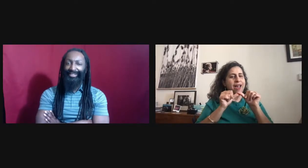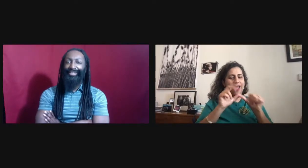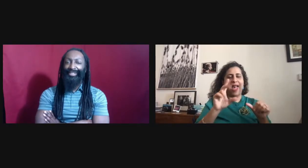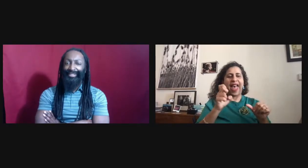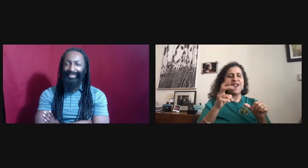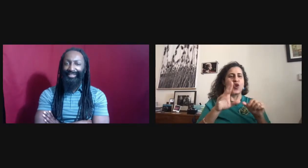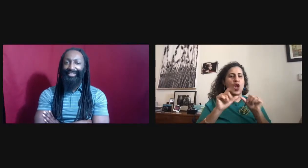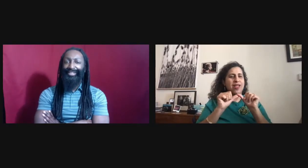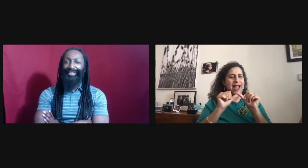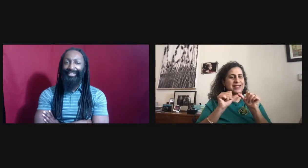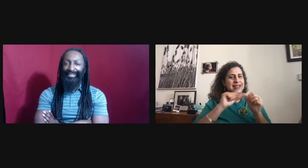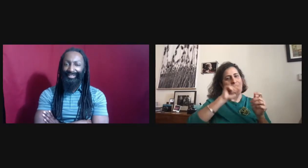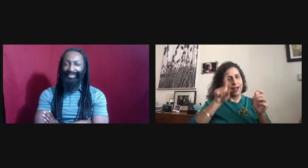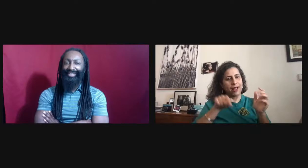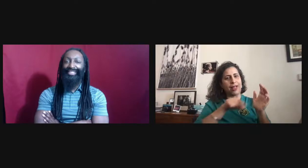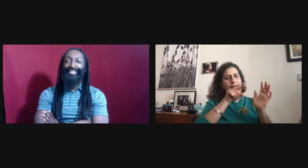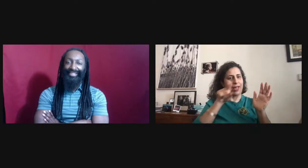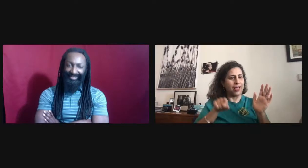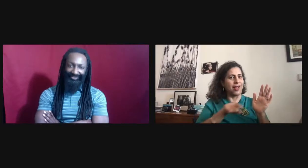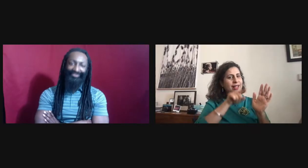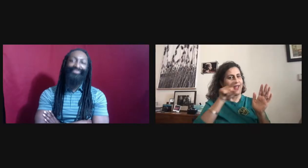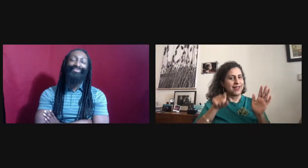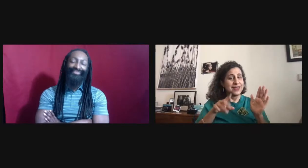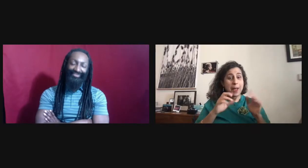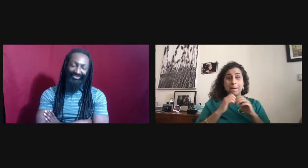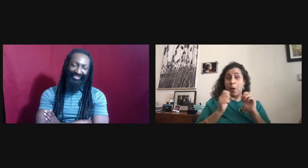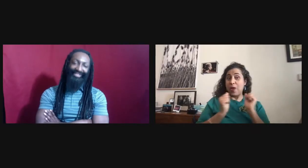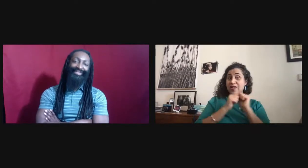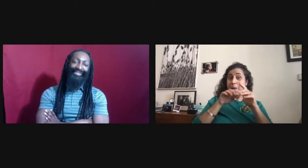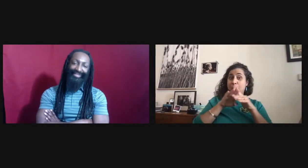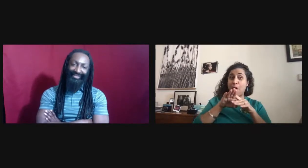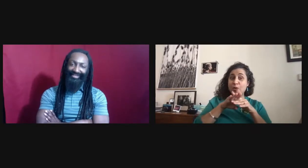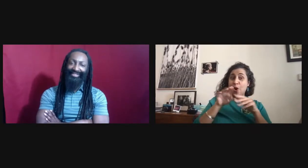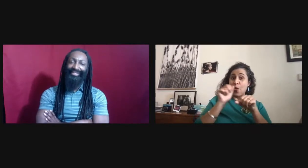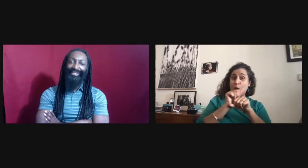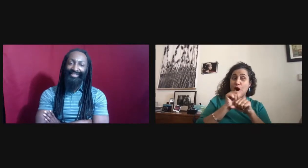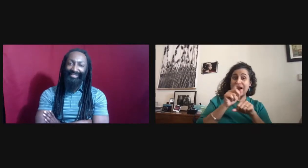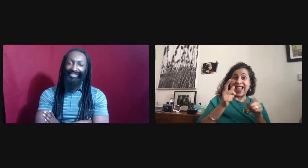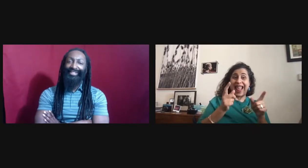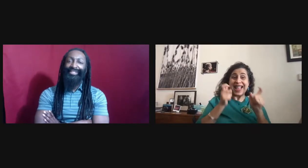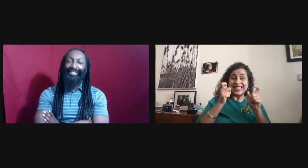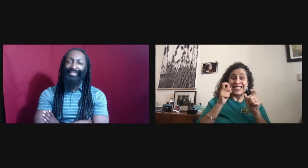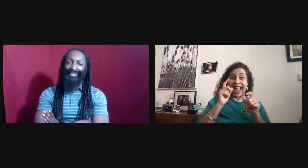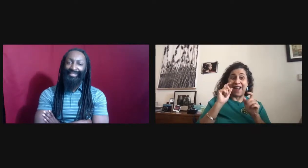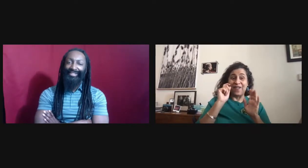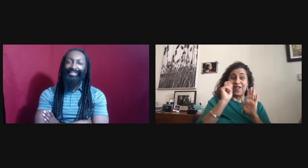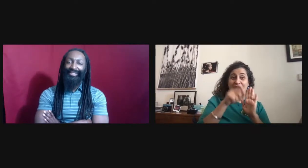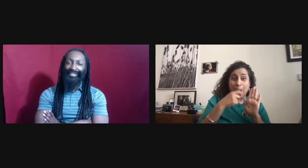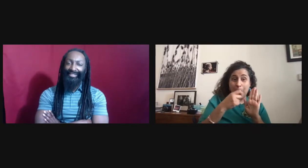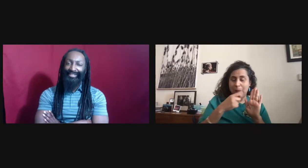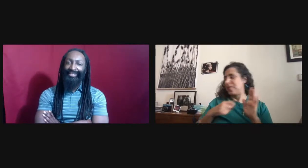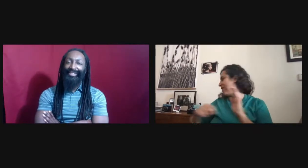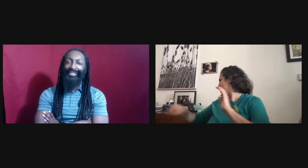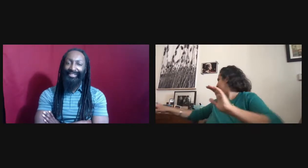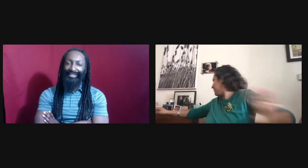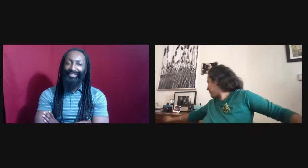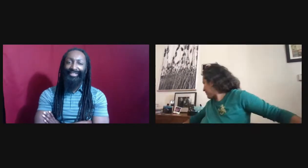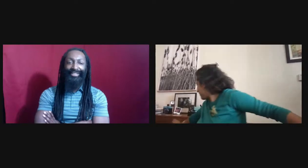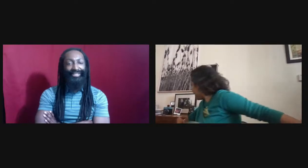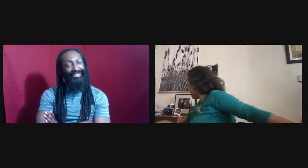satisfied? Does that mean something of physicality, you know? And that Polaroid work, that using that instant